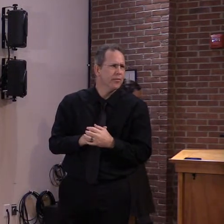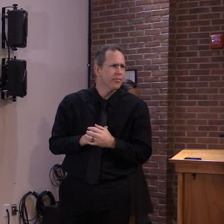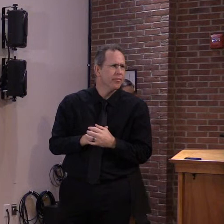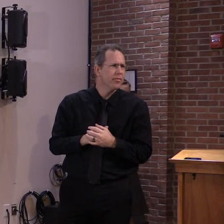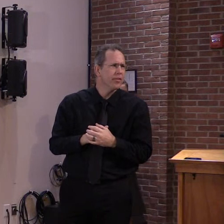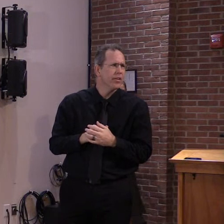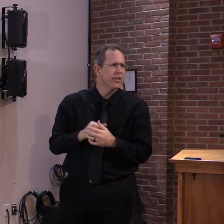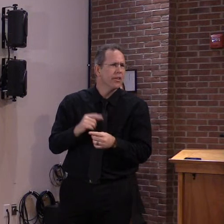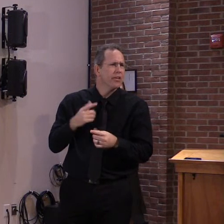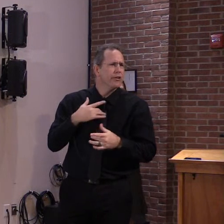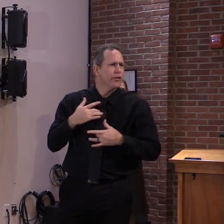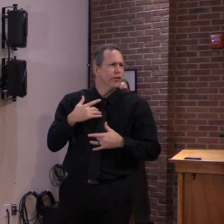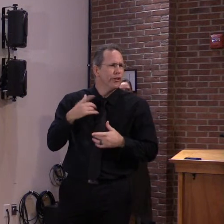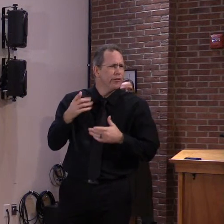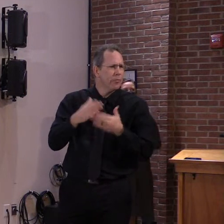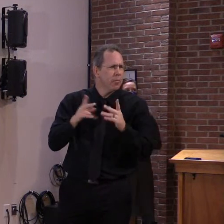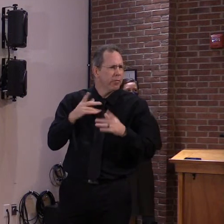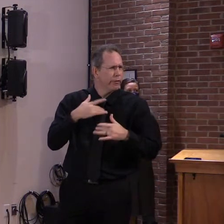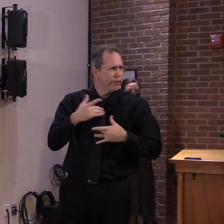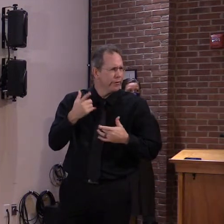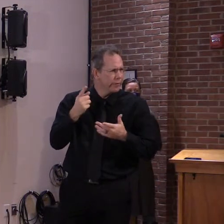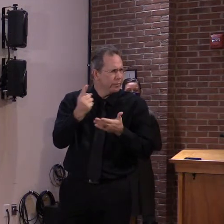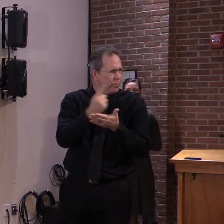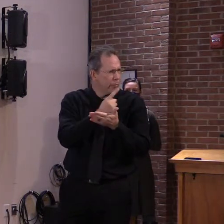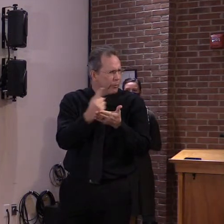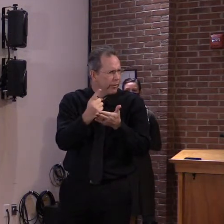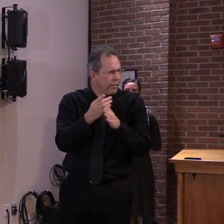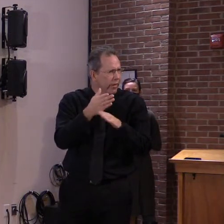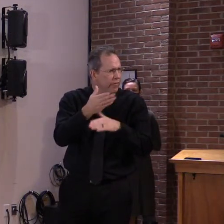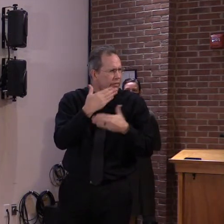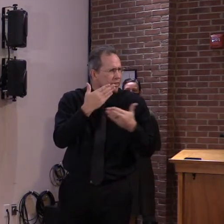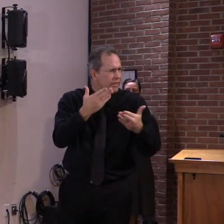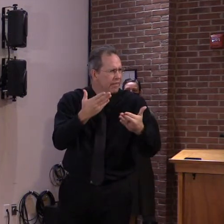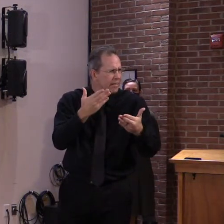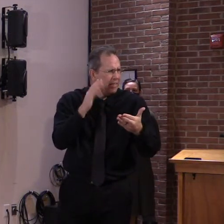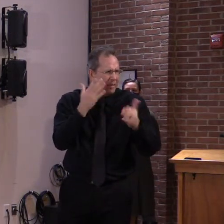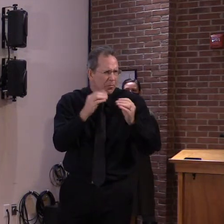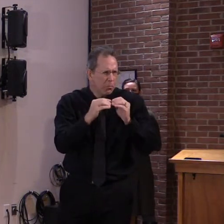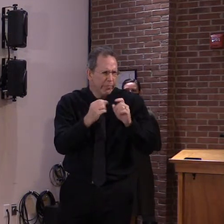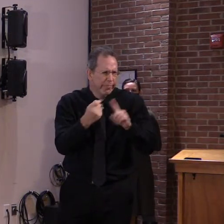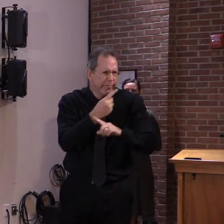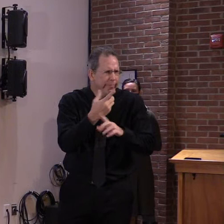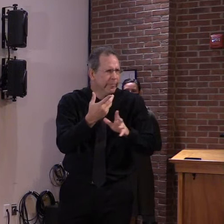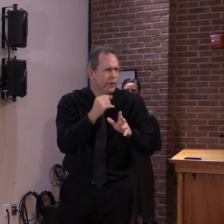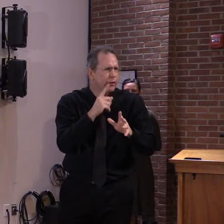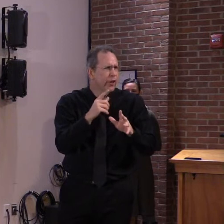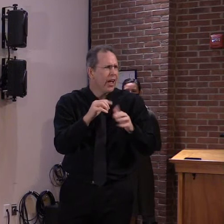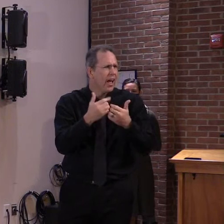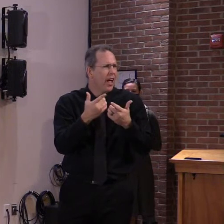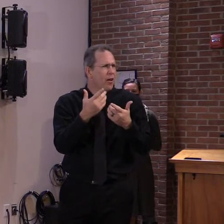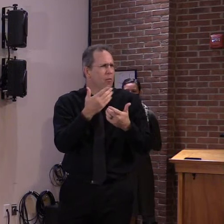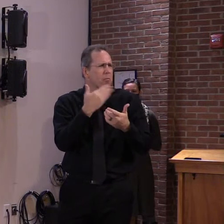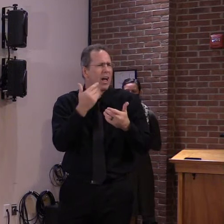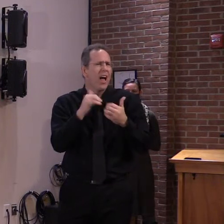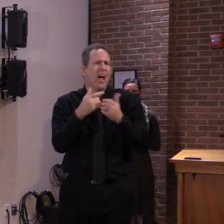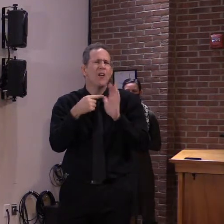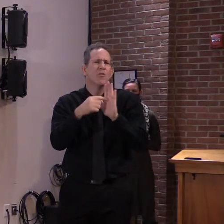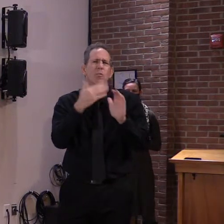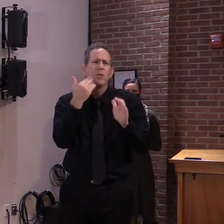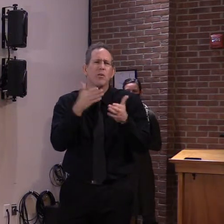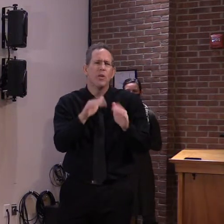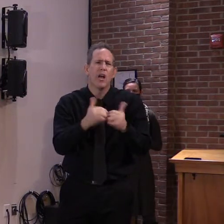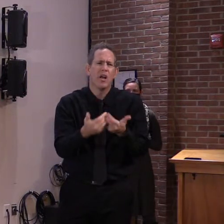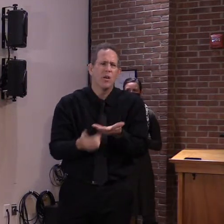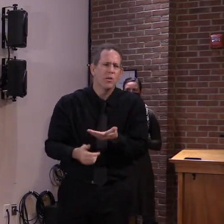little deceptive. So I didn't know if maybe that'd be a better way to show it to the public. Yeah, no, that's a good thought. But I would just point out that many of